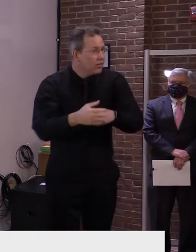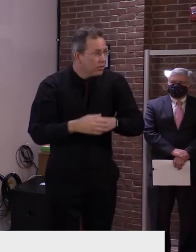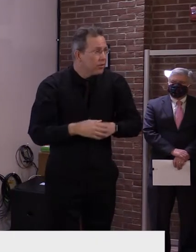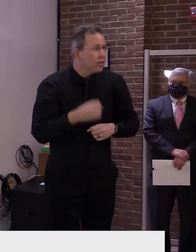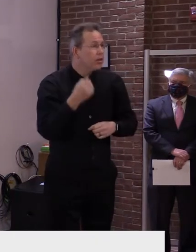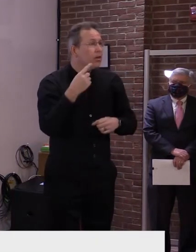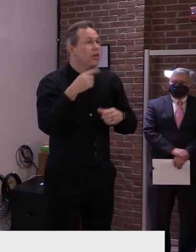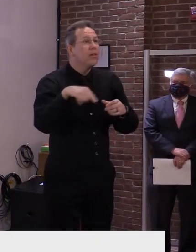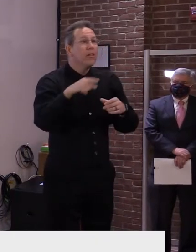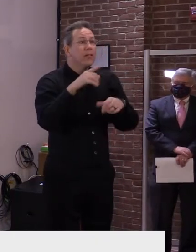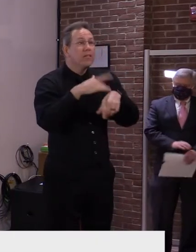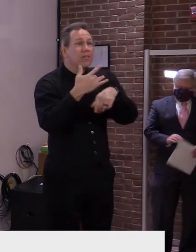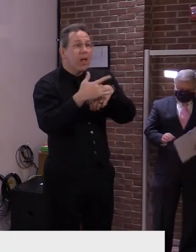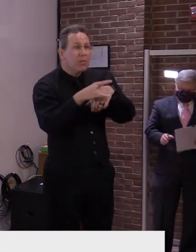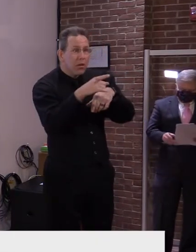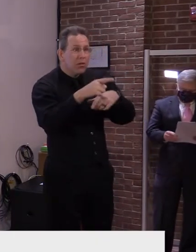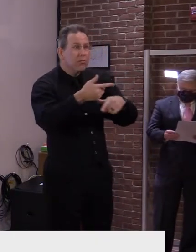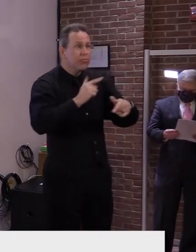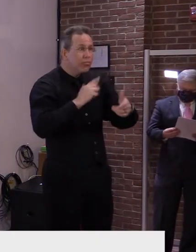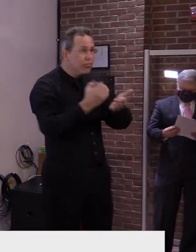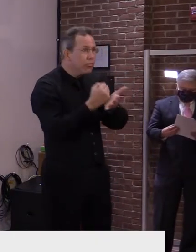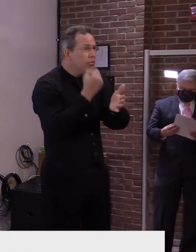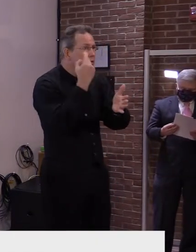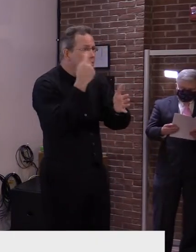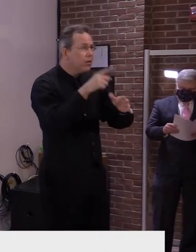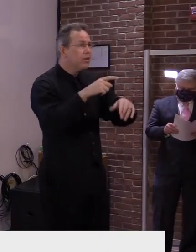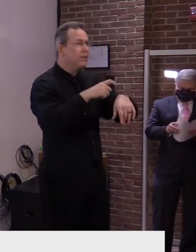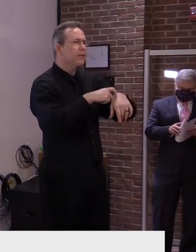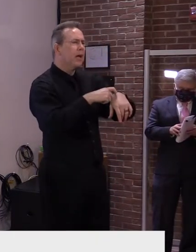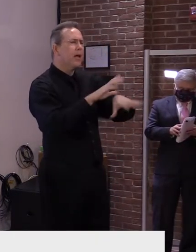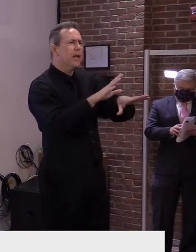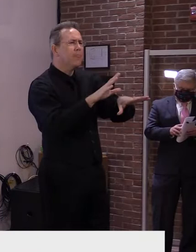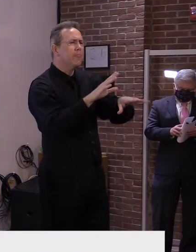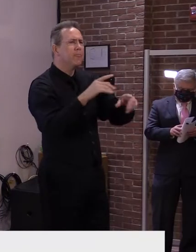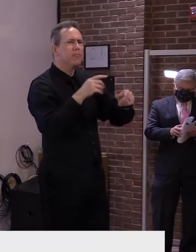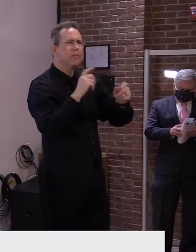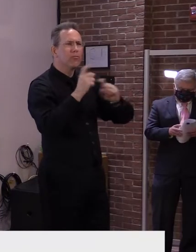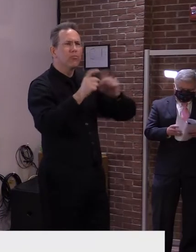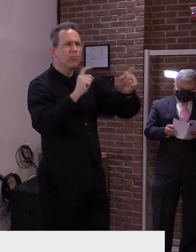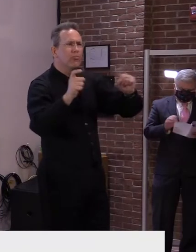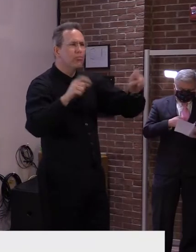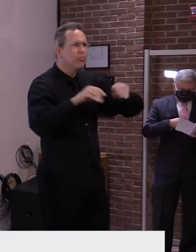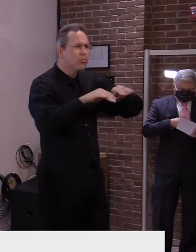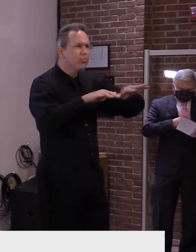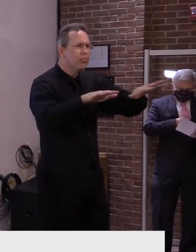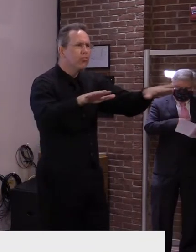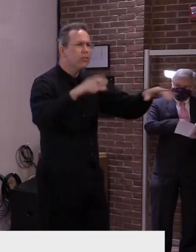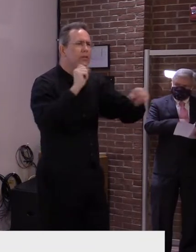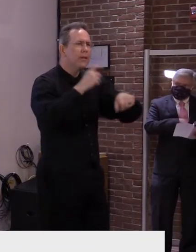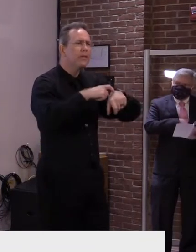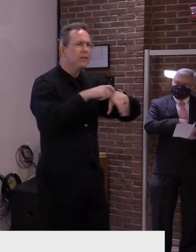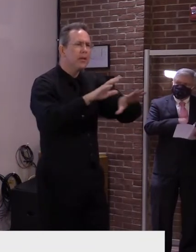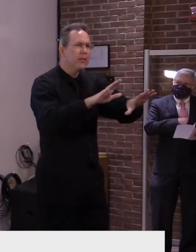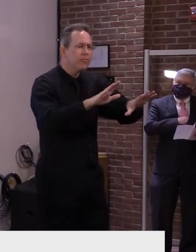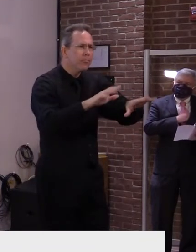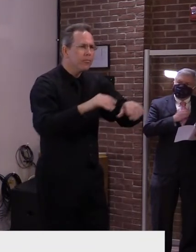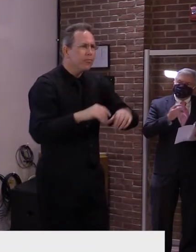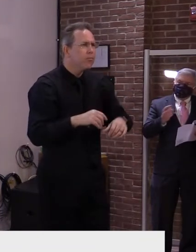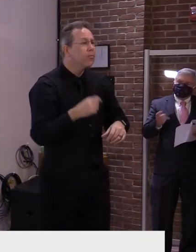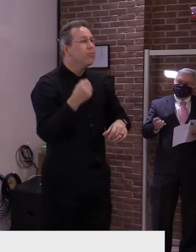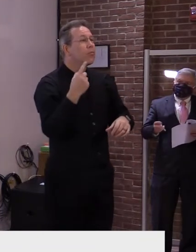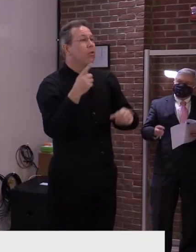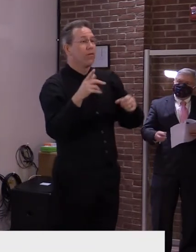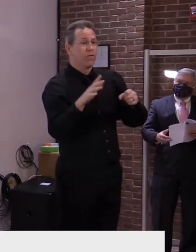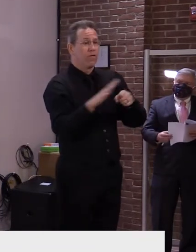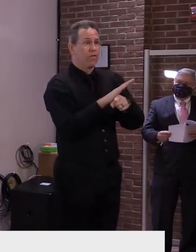receive, it takes a while before you're fully vaccinated. So as a reminder, fully vaccinated means